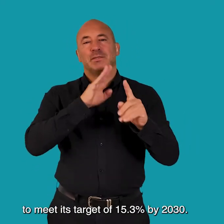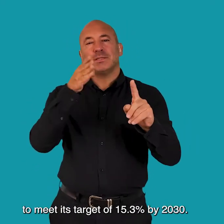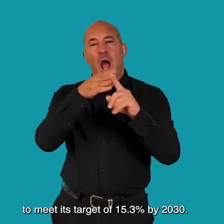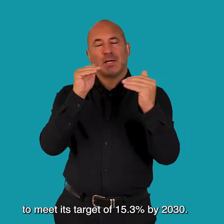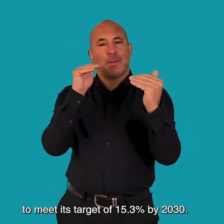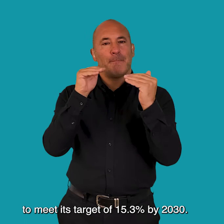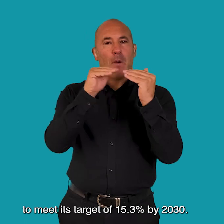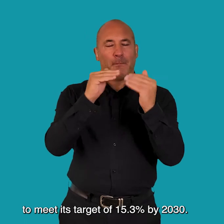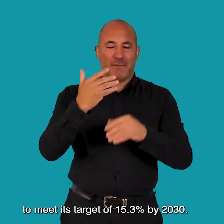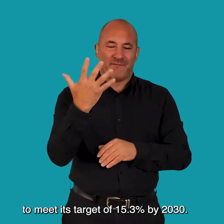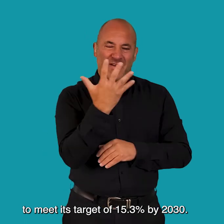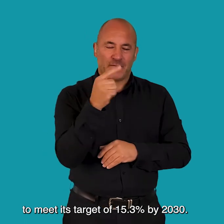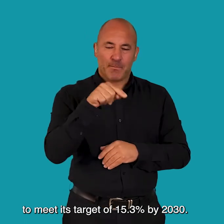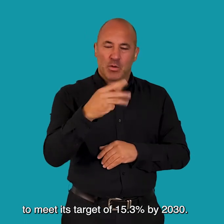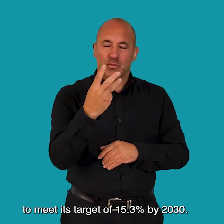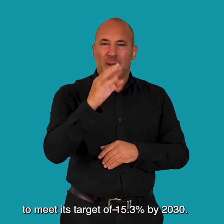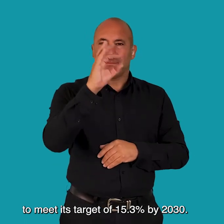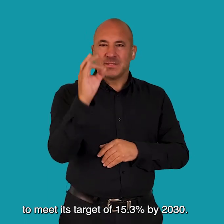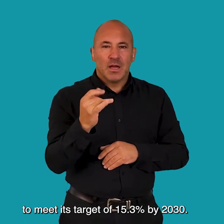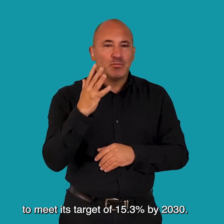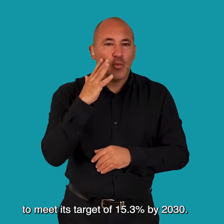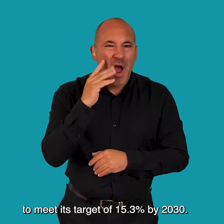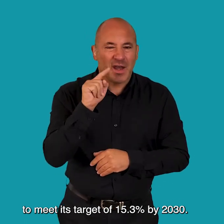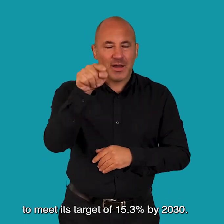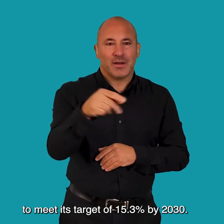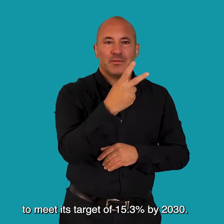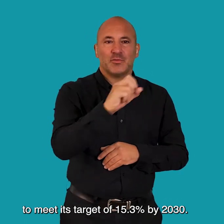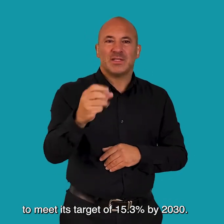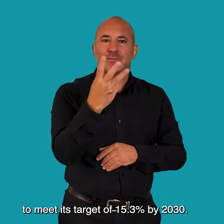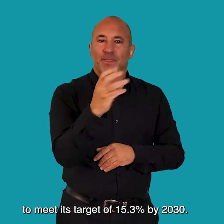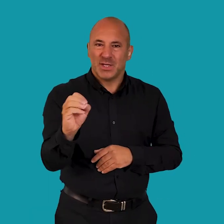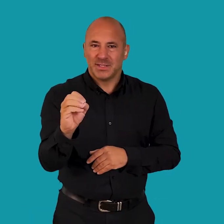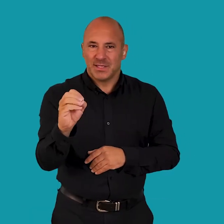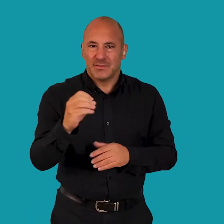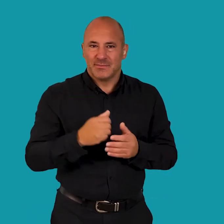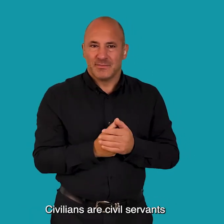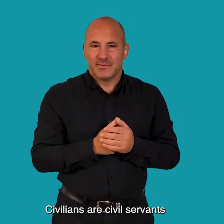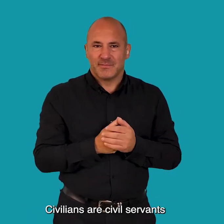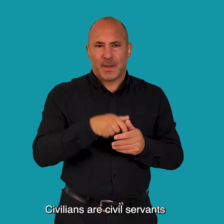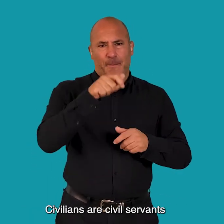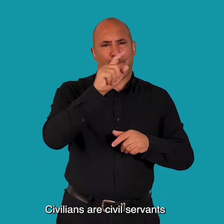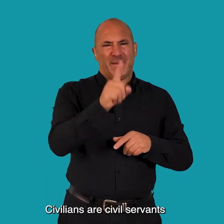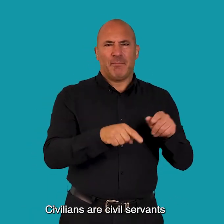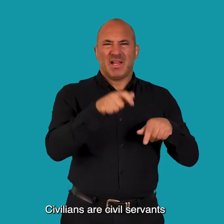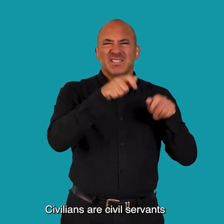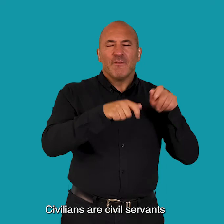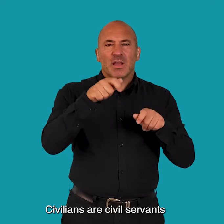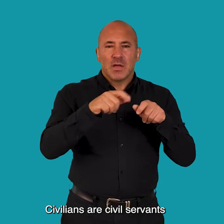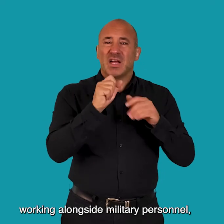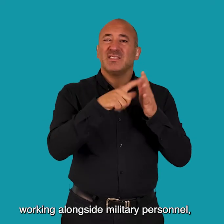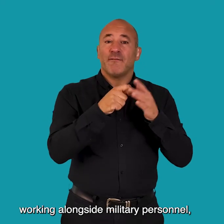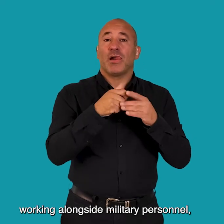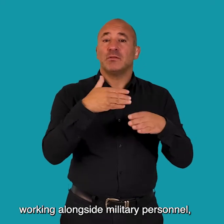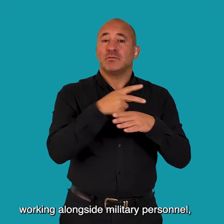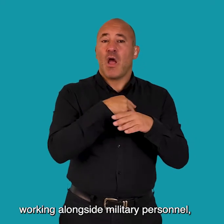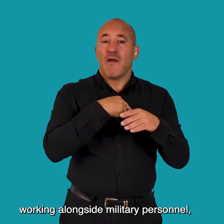its target of 15.3% by 2030. Civilians are civil servants working alongside